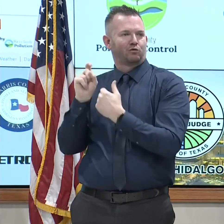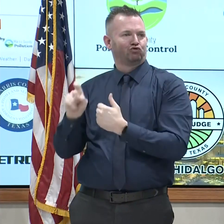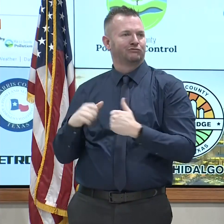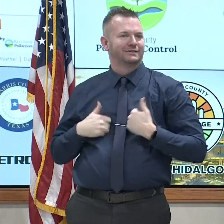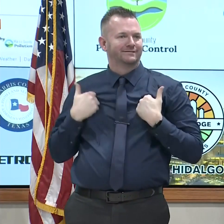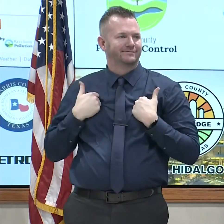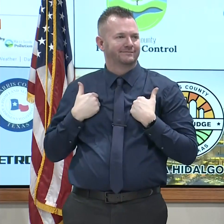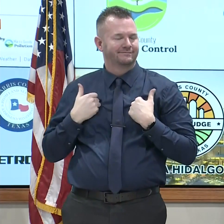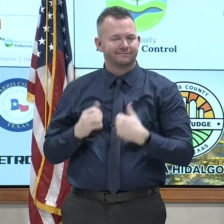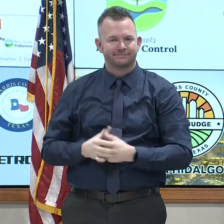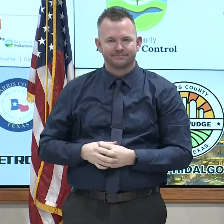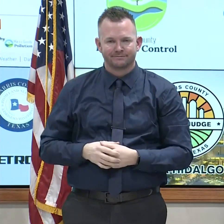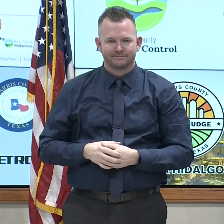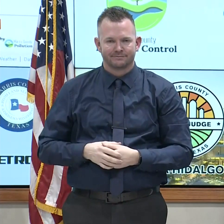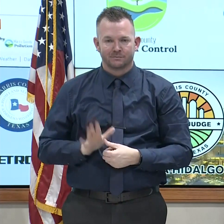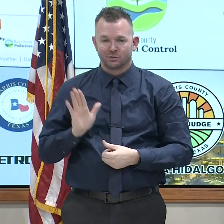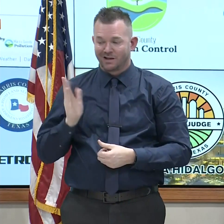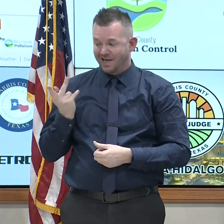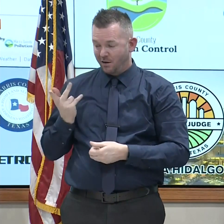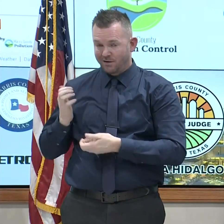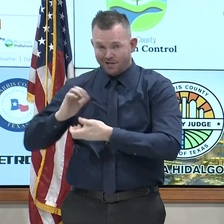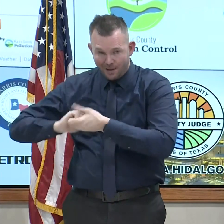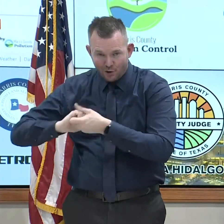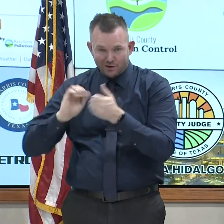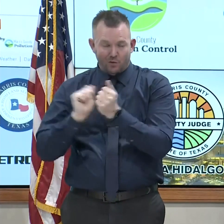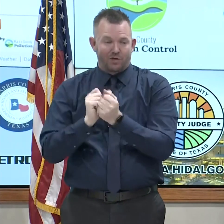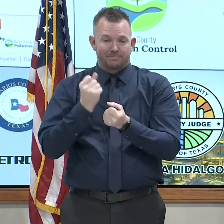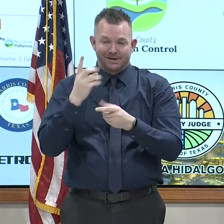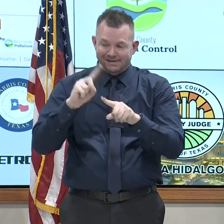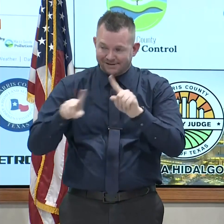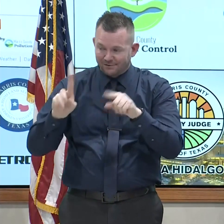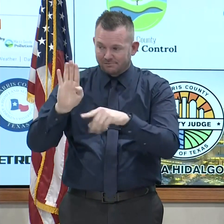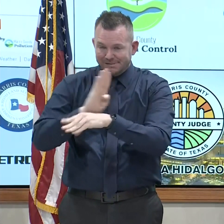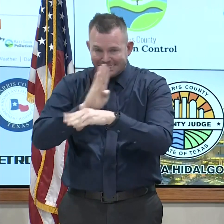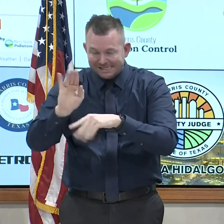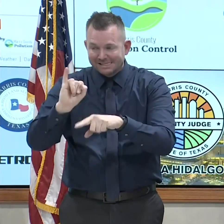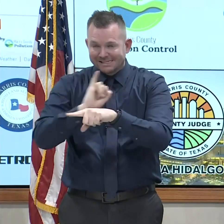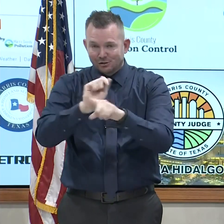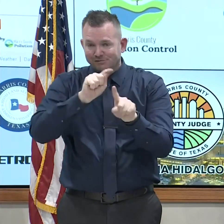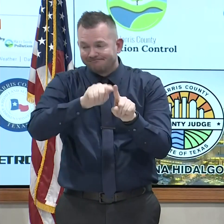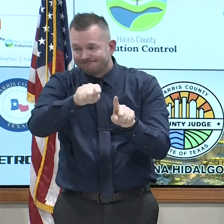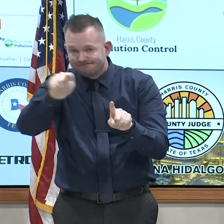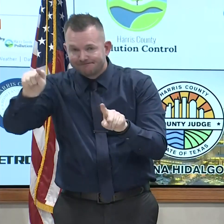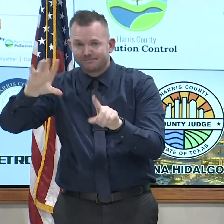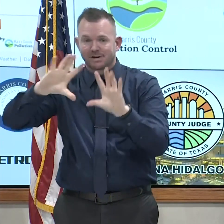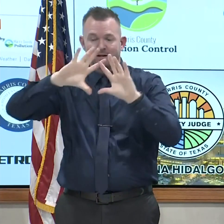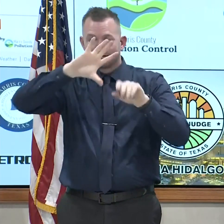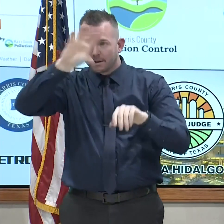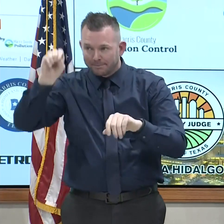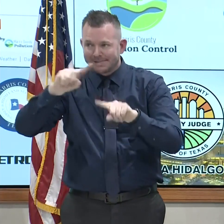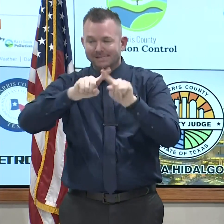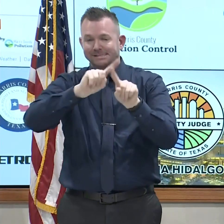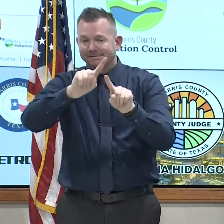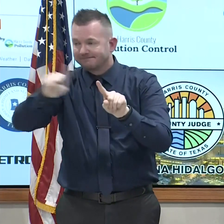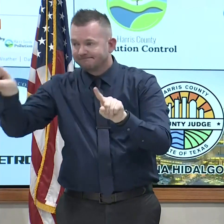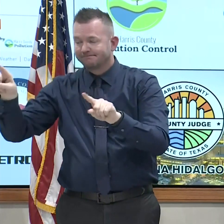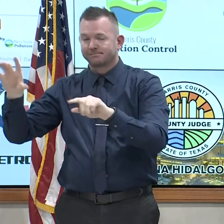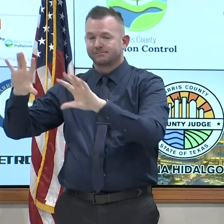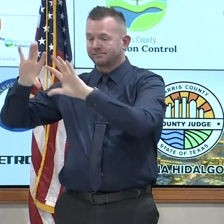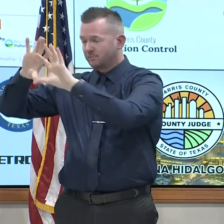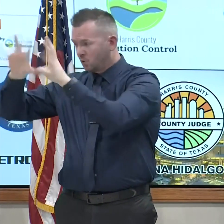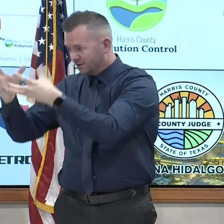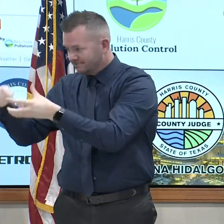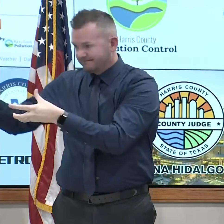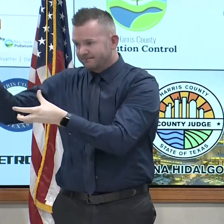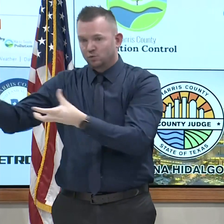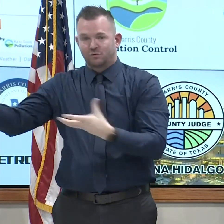industry, environmental groups, community-focused organizations working alongside government